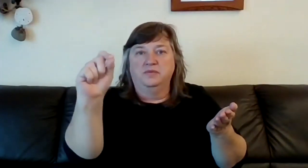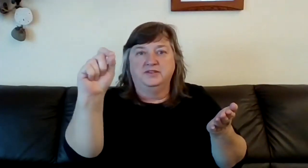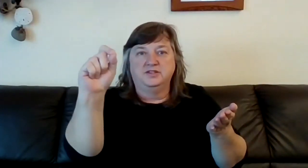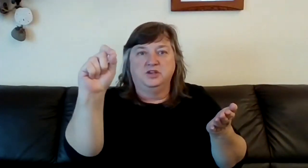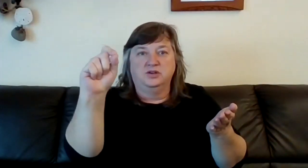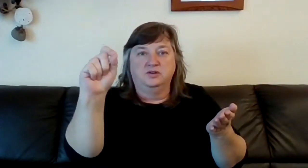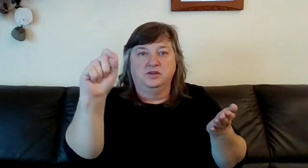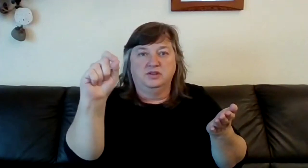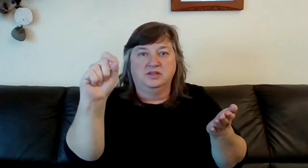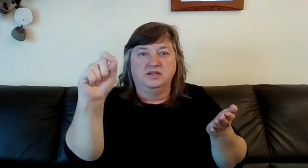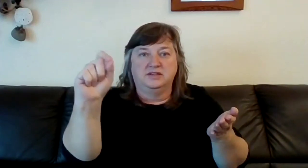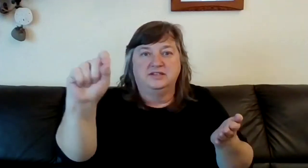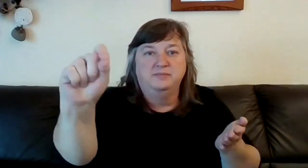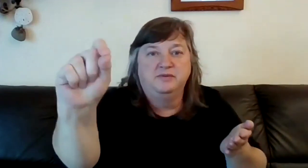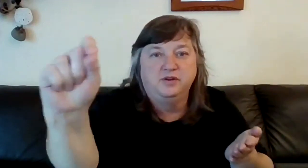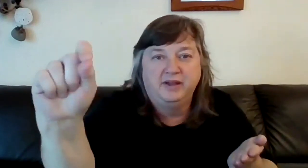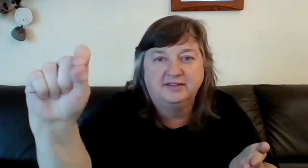this is the tip of your pencil